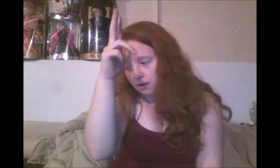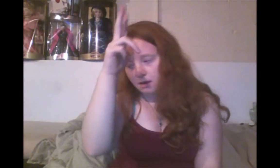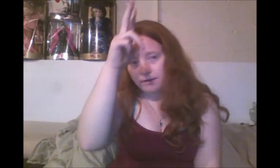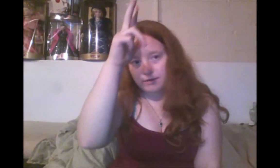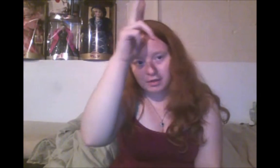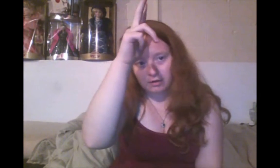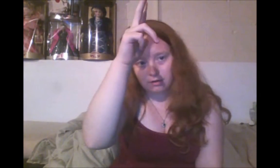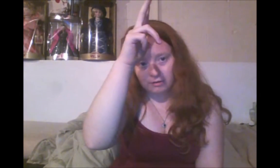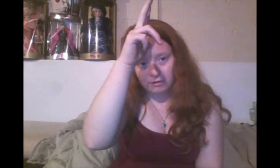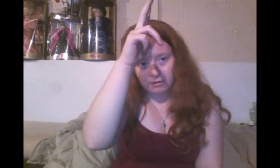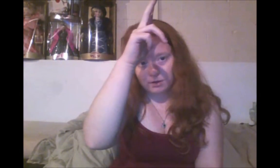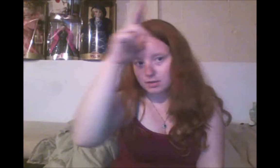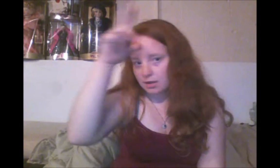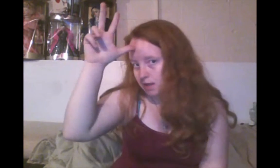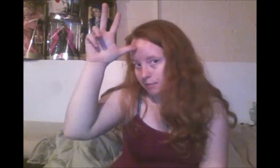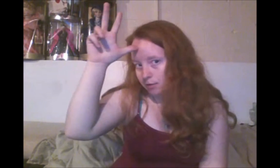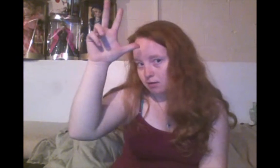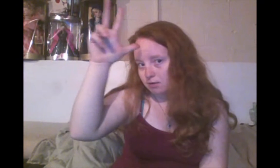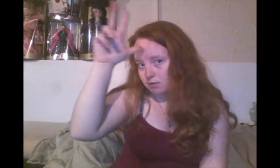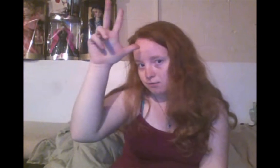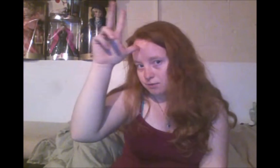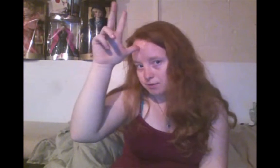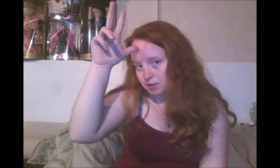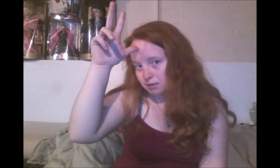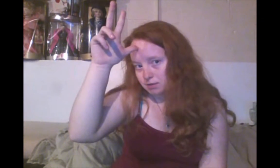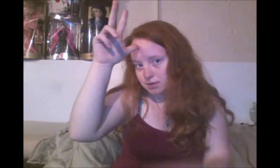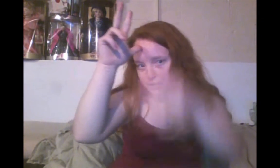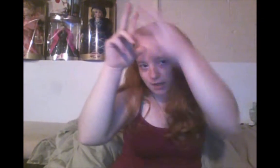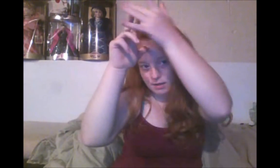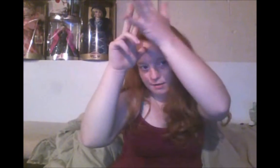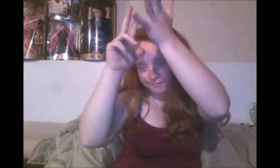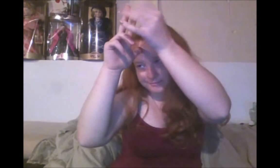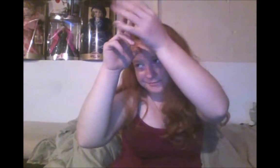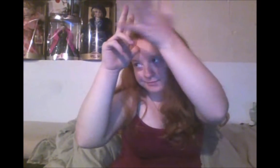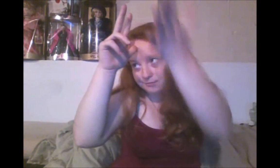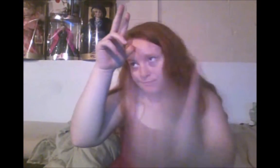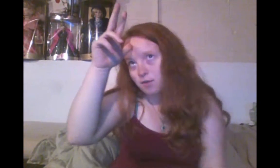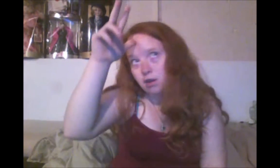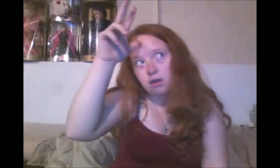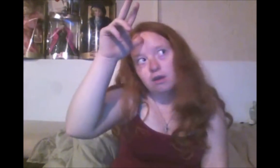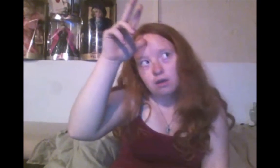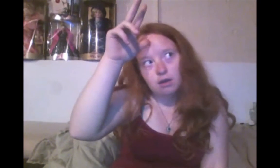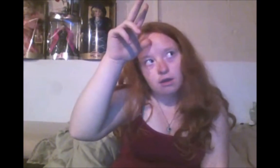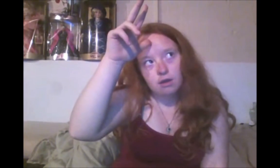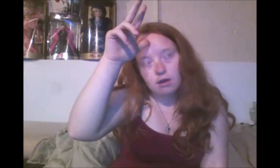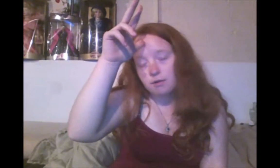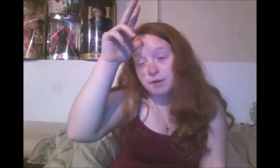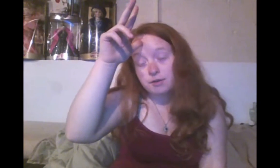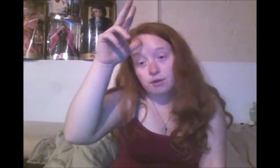and you're just gonna tap it. Rooster. So this is like the, I don't know what it's called, the